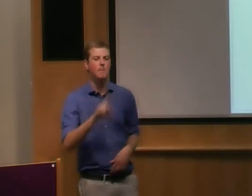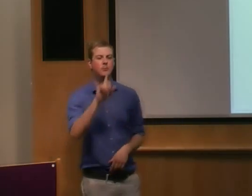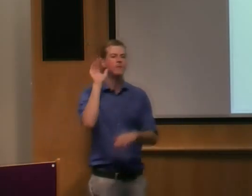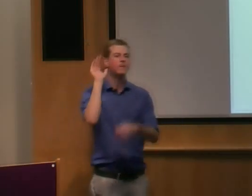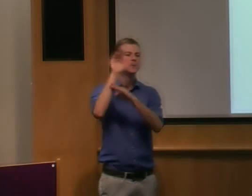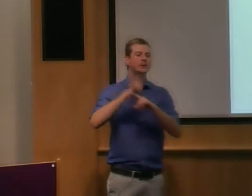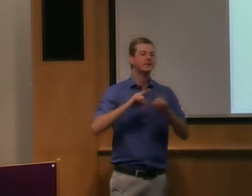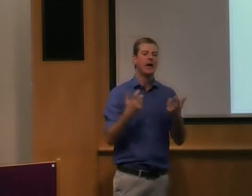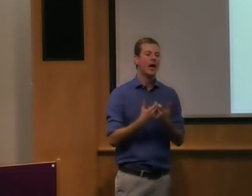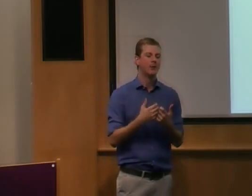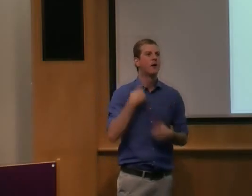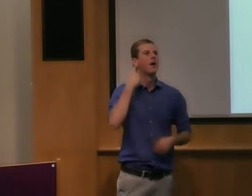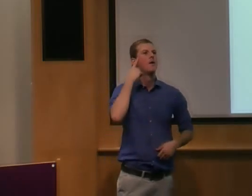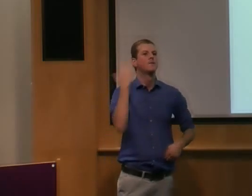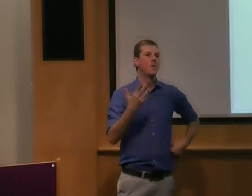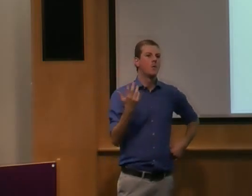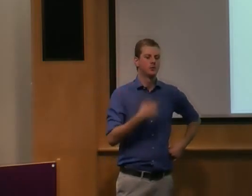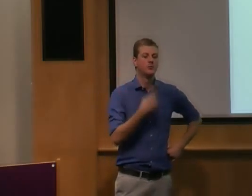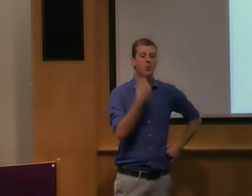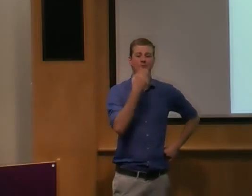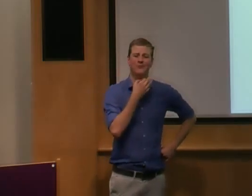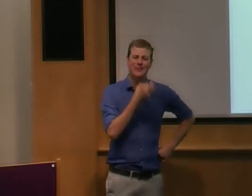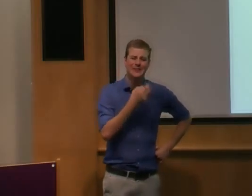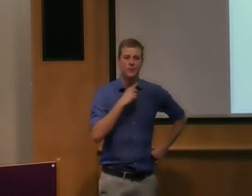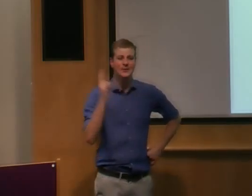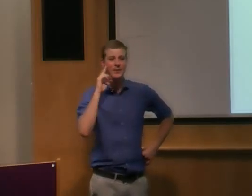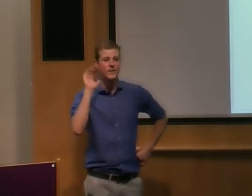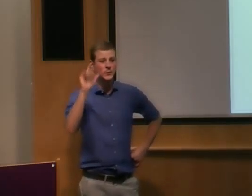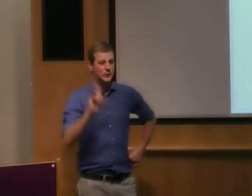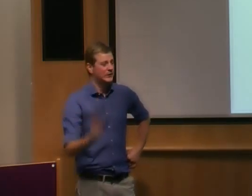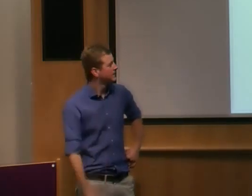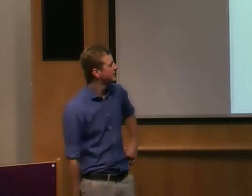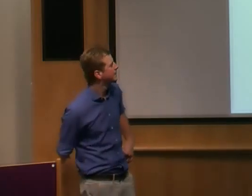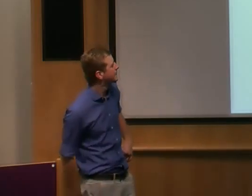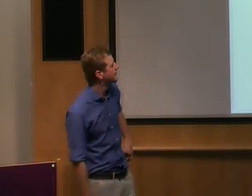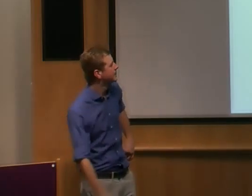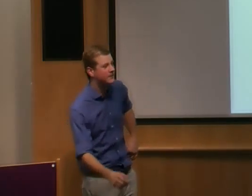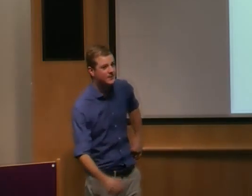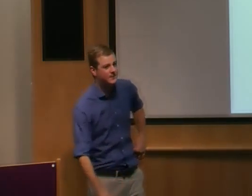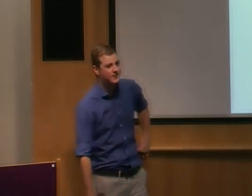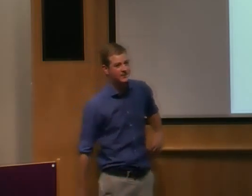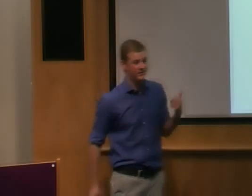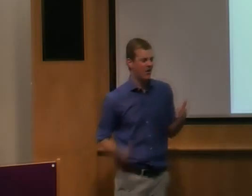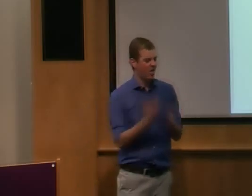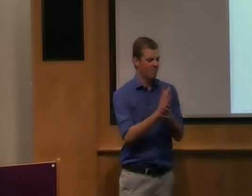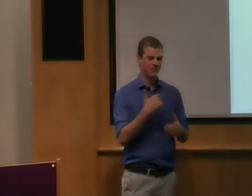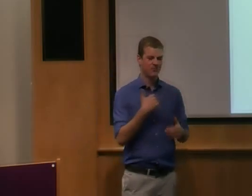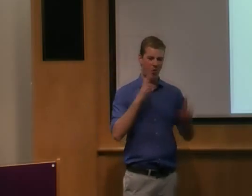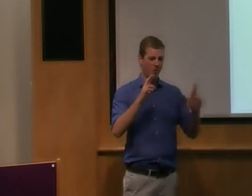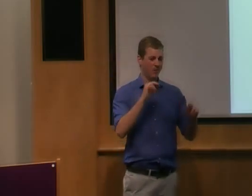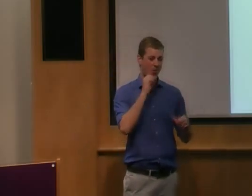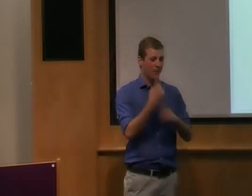Hearing aids and implants and the technology of the Chinese is not one of the threats, but I think the future threat to the deaf people.